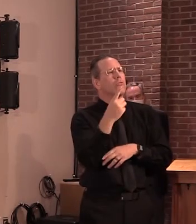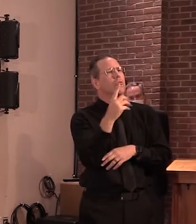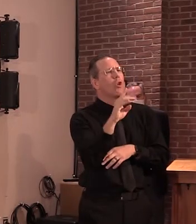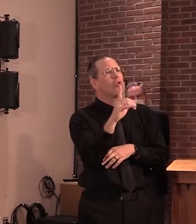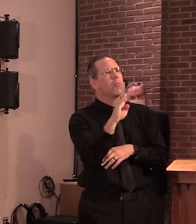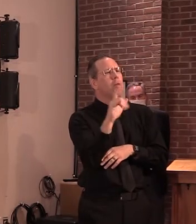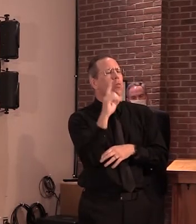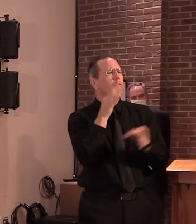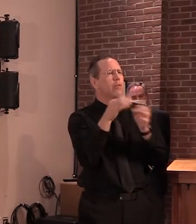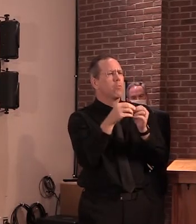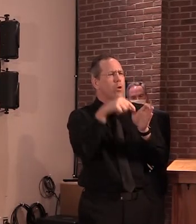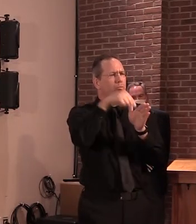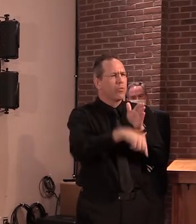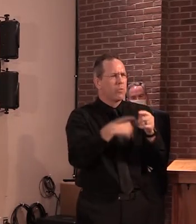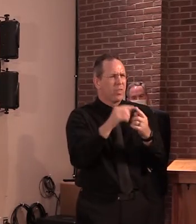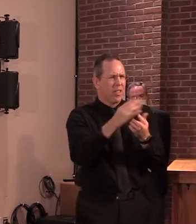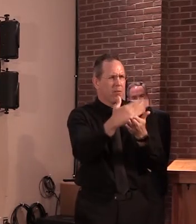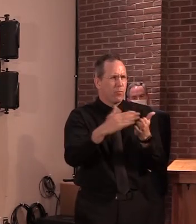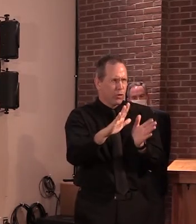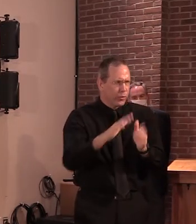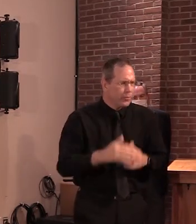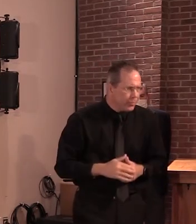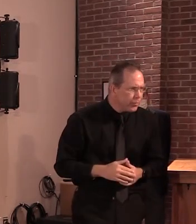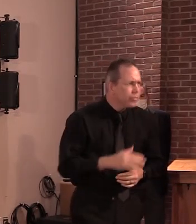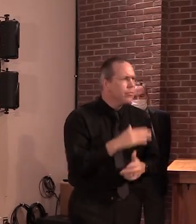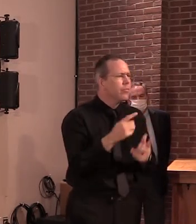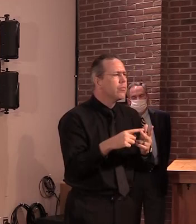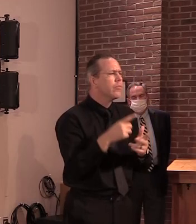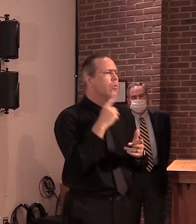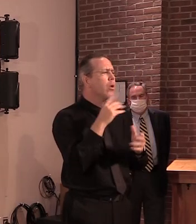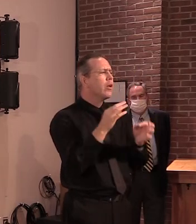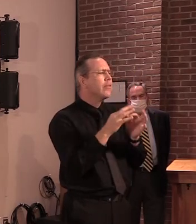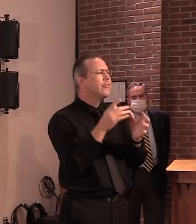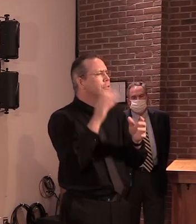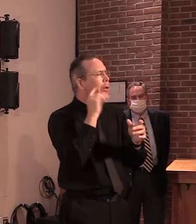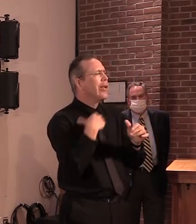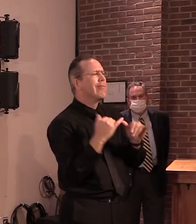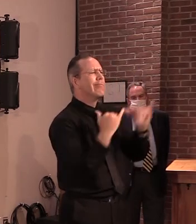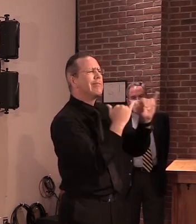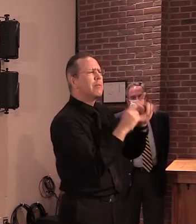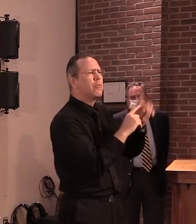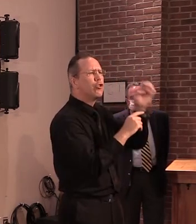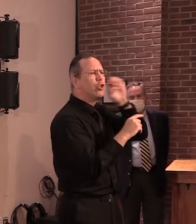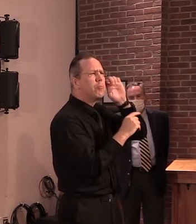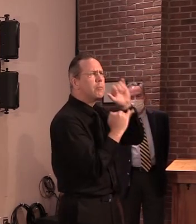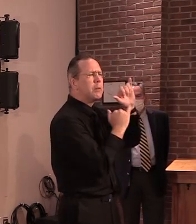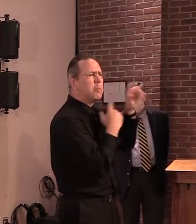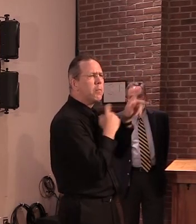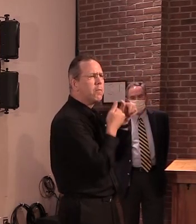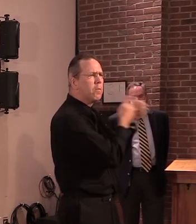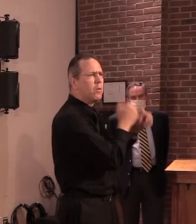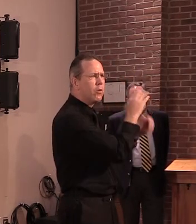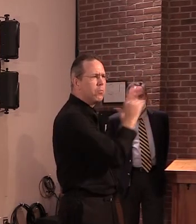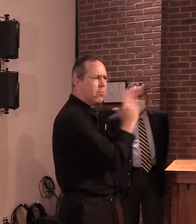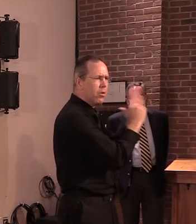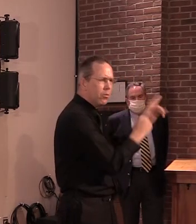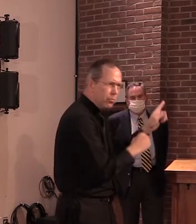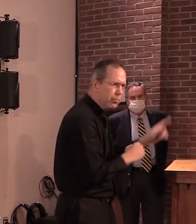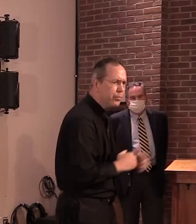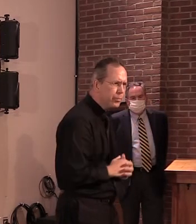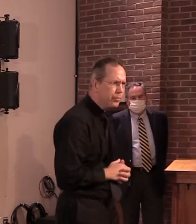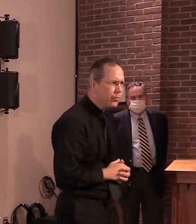Vermont essentially looks more like Europe than the rest of the United States. Of course, there are